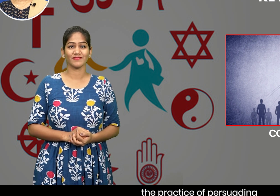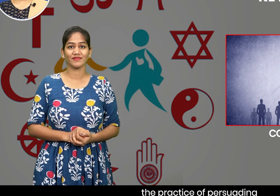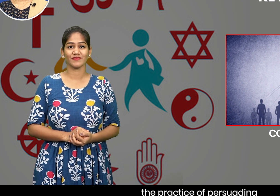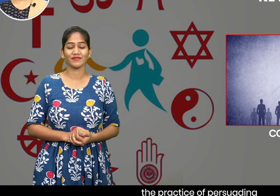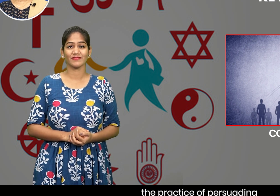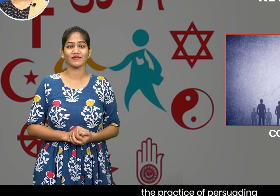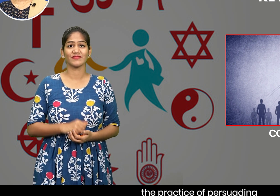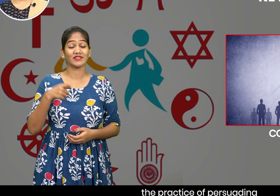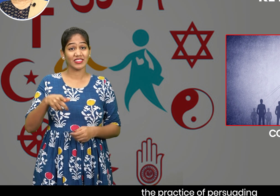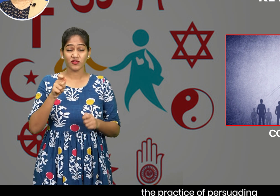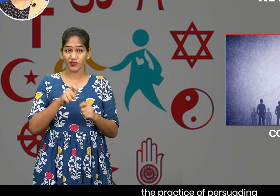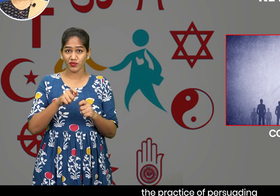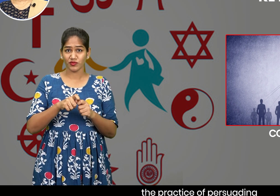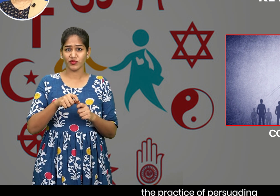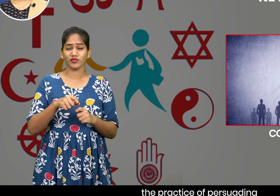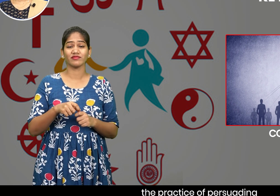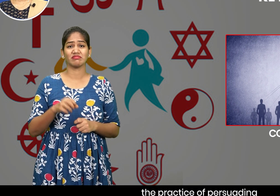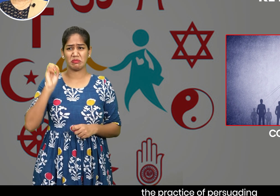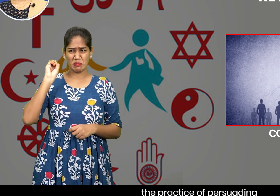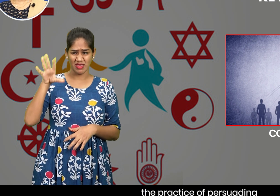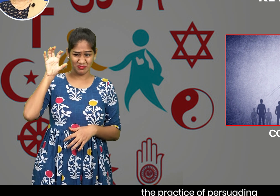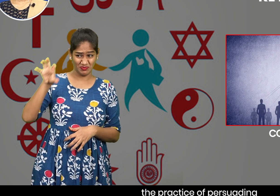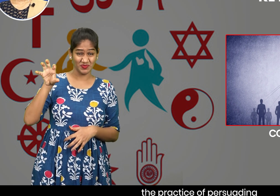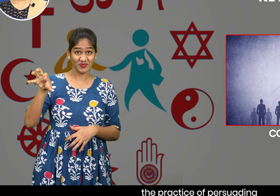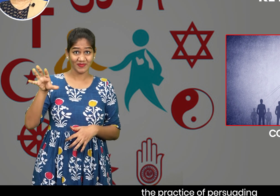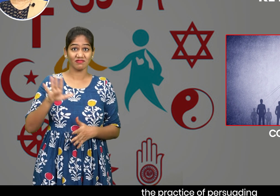the practice of persuading